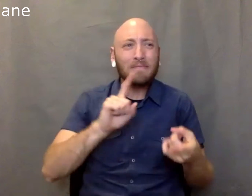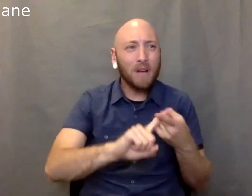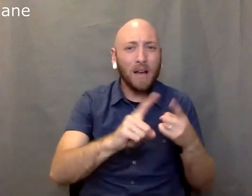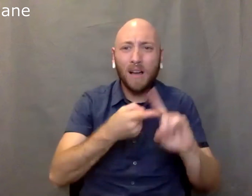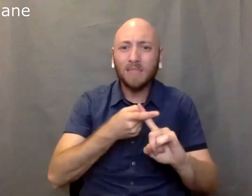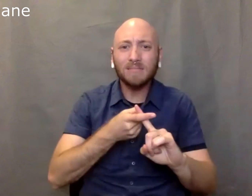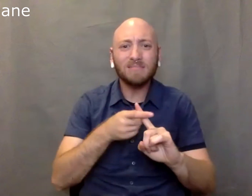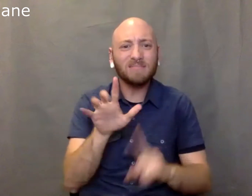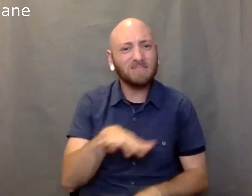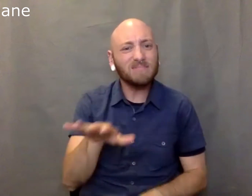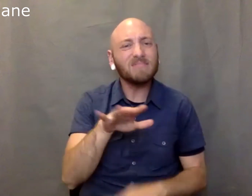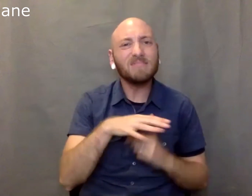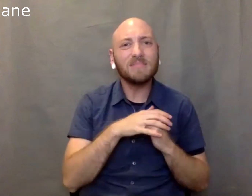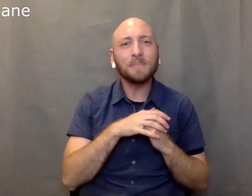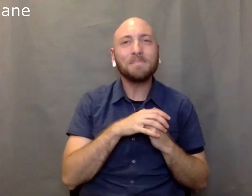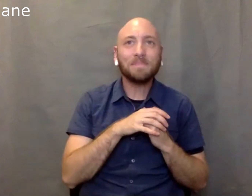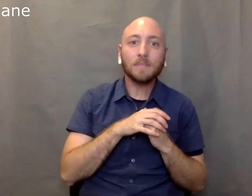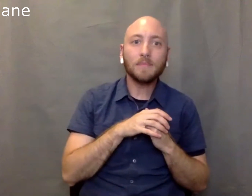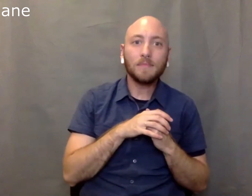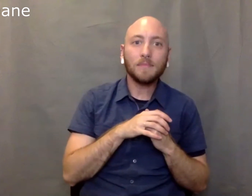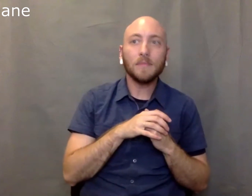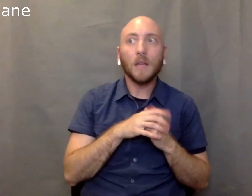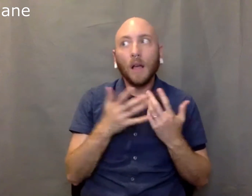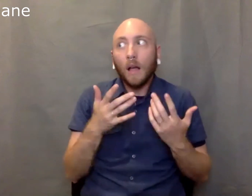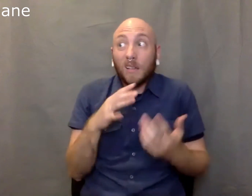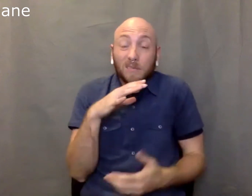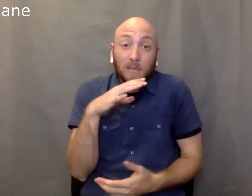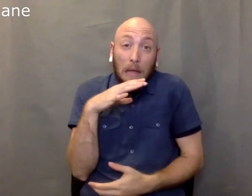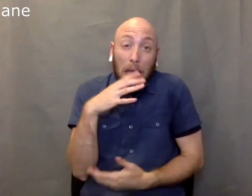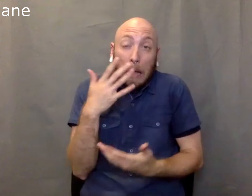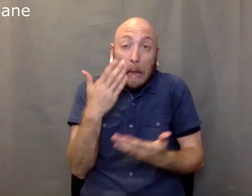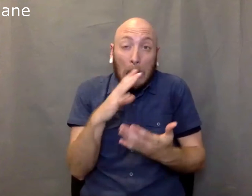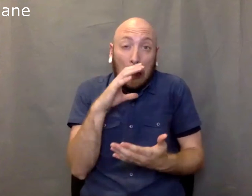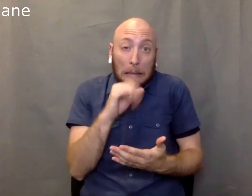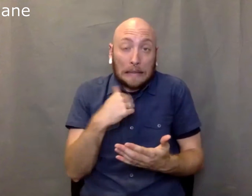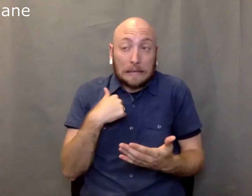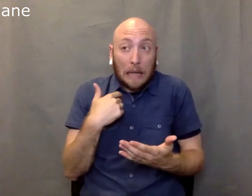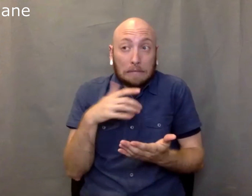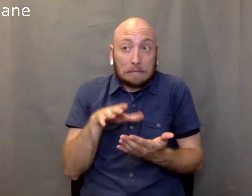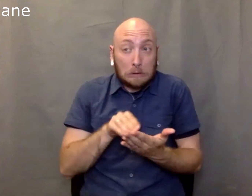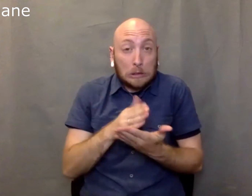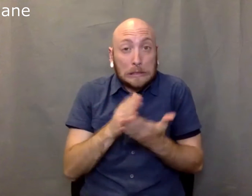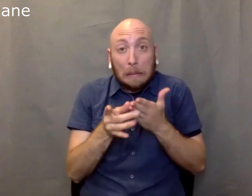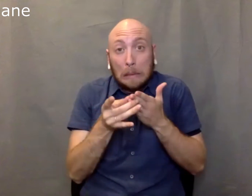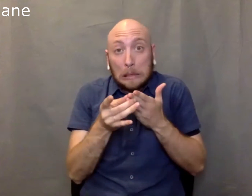And I guess I've learned some type of leadership skills. Never did I ever think that would ever happen.